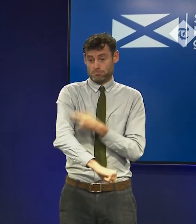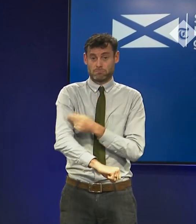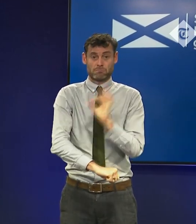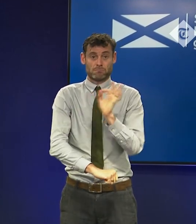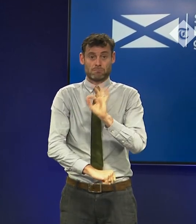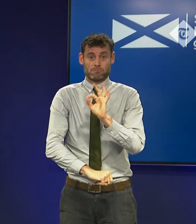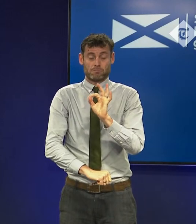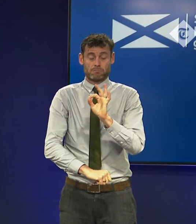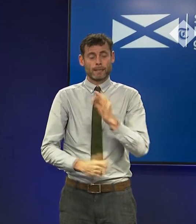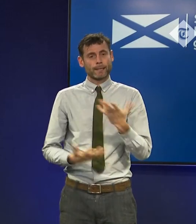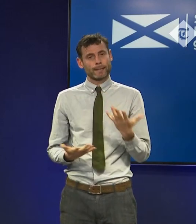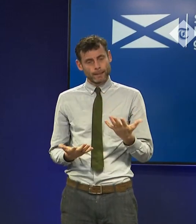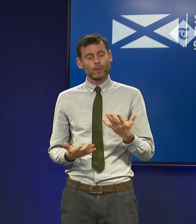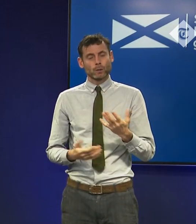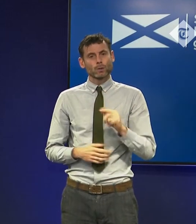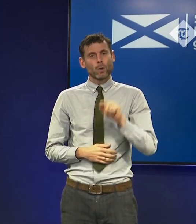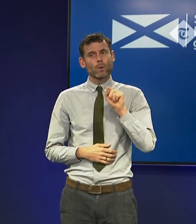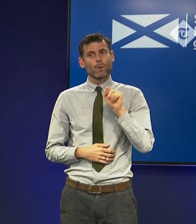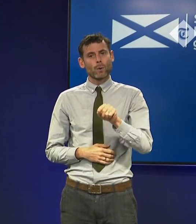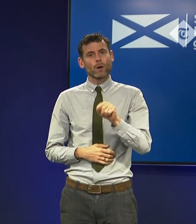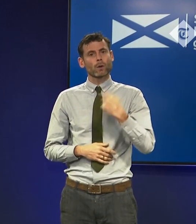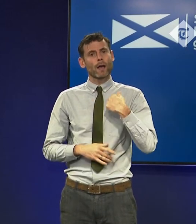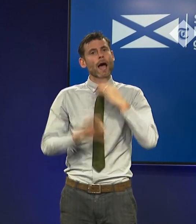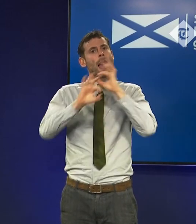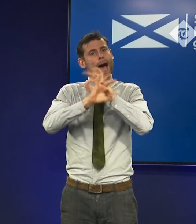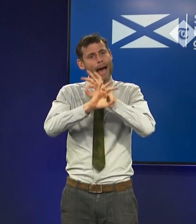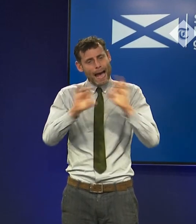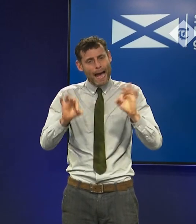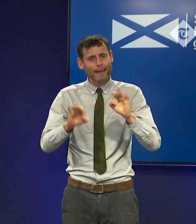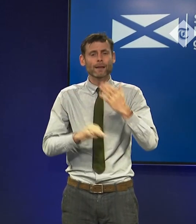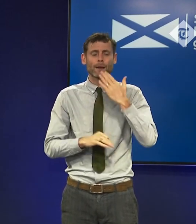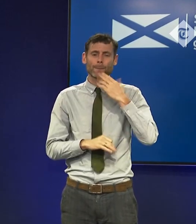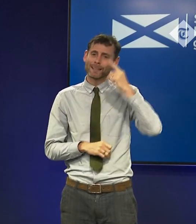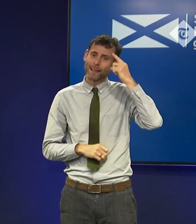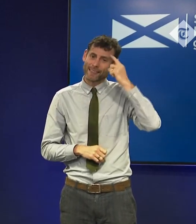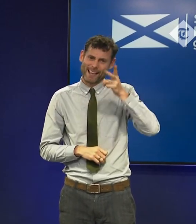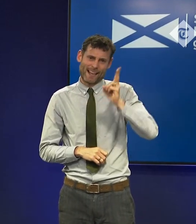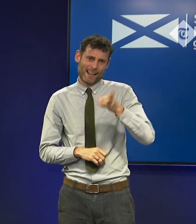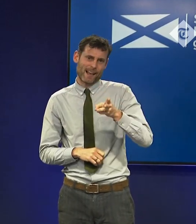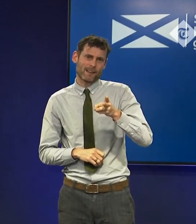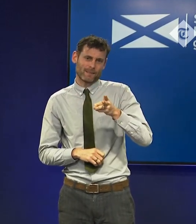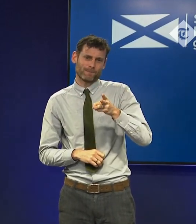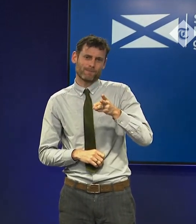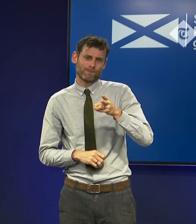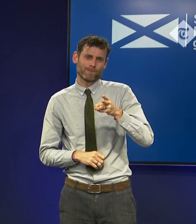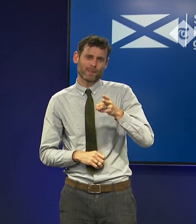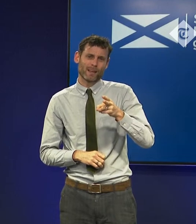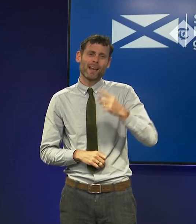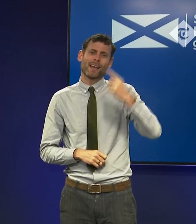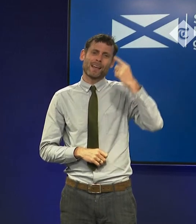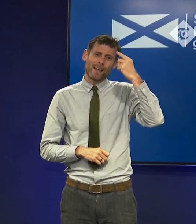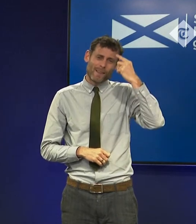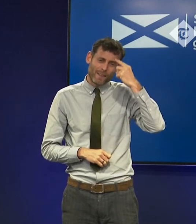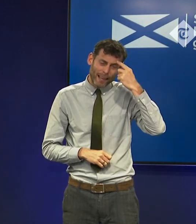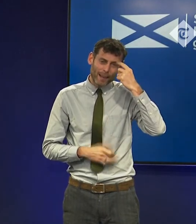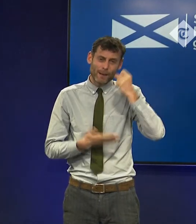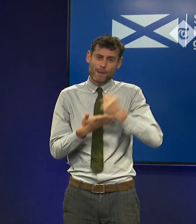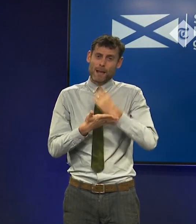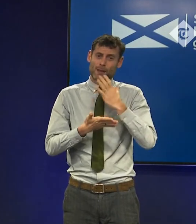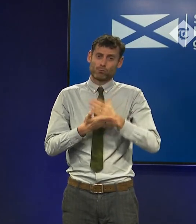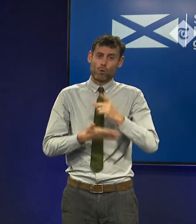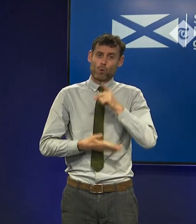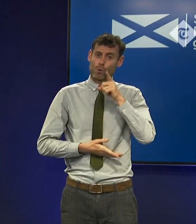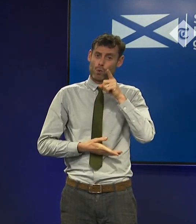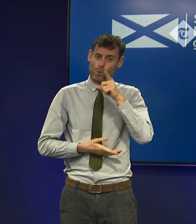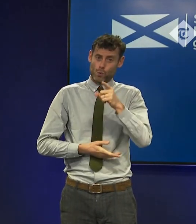haven't even had the first dose. My plea to them is to reconsider, is to make sure that you are getting the protection